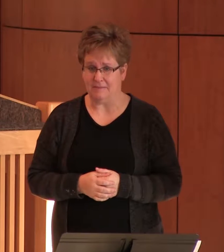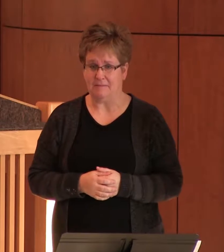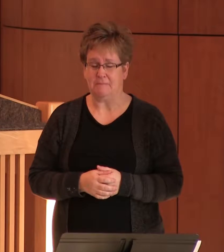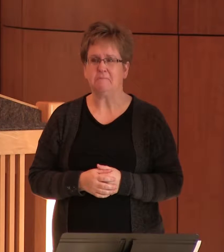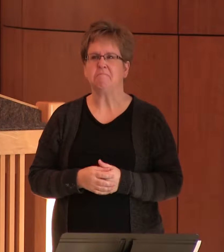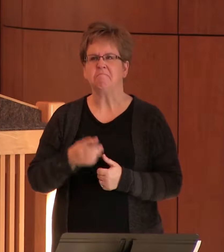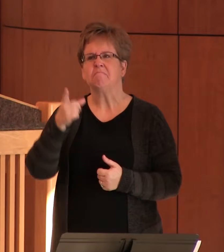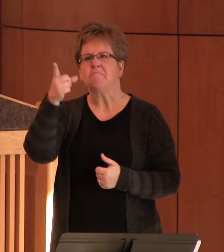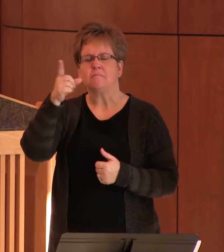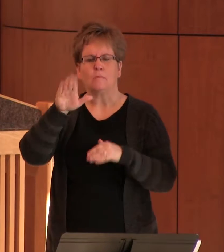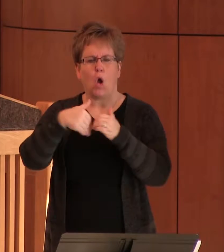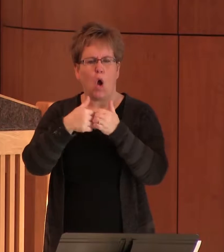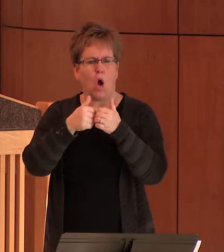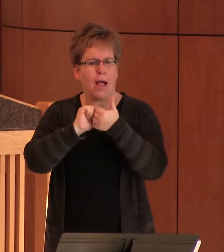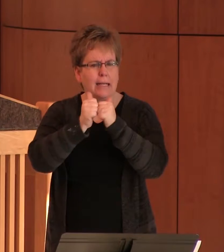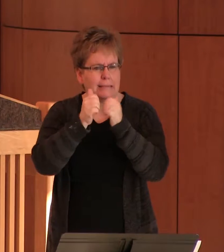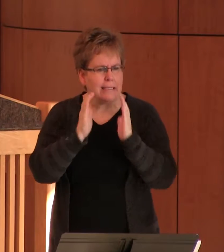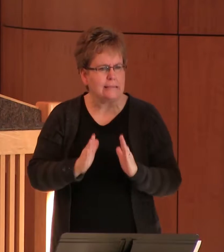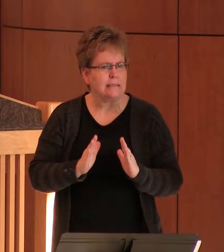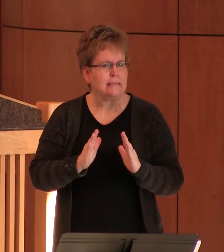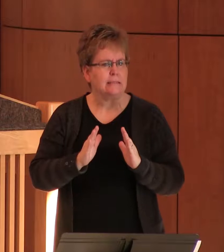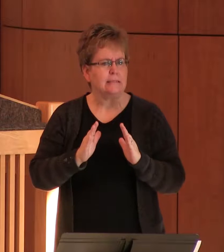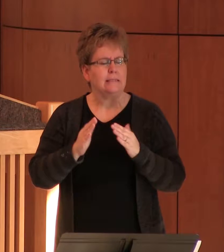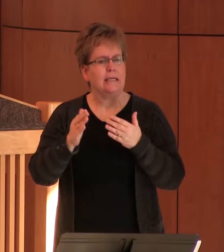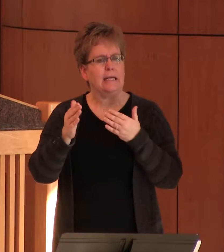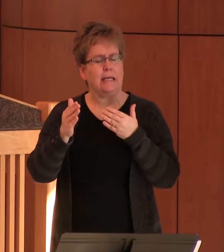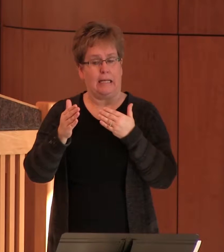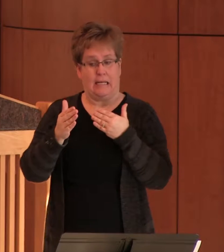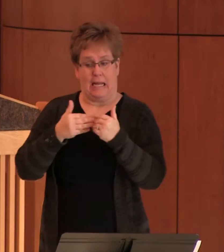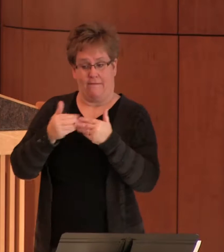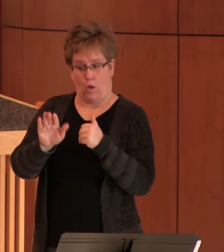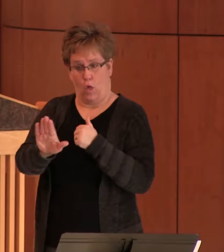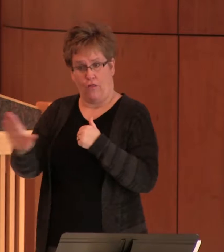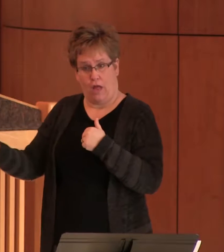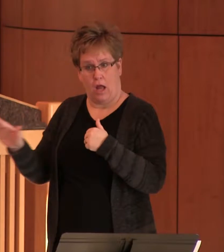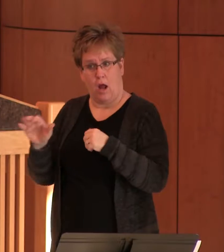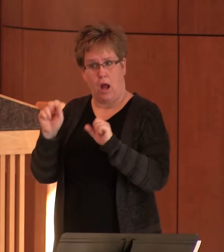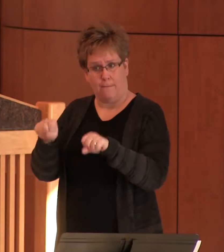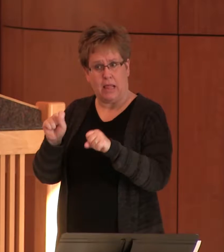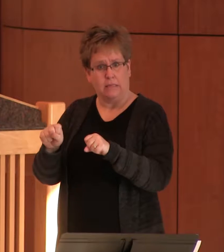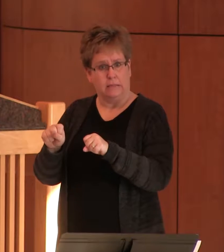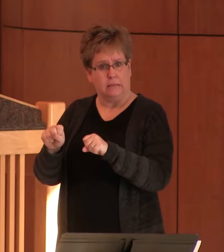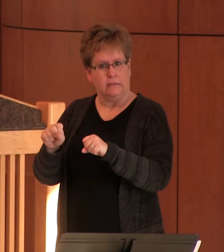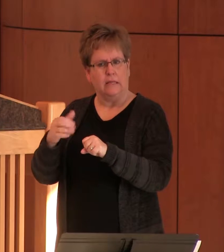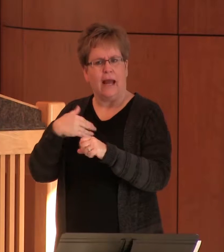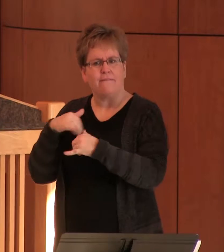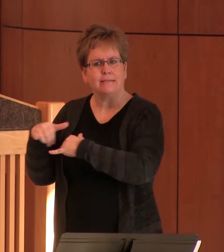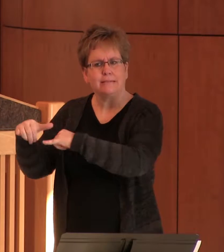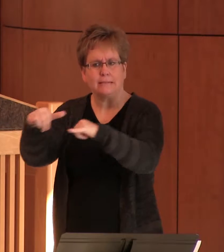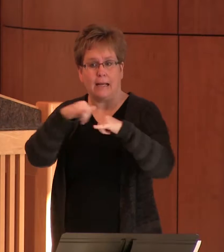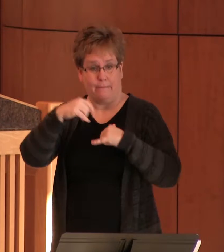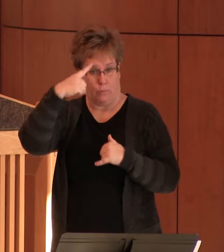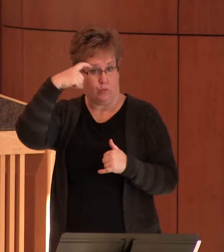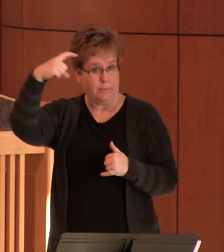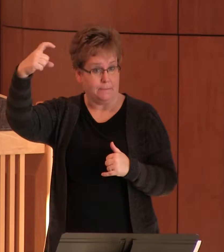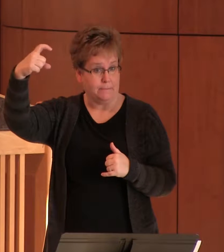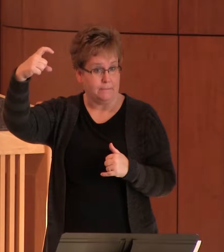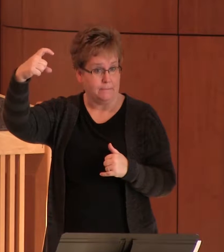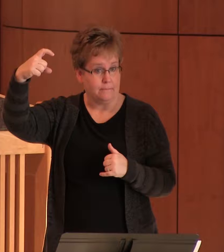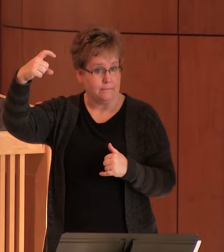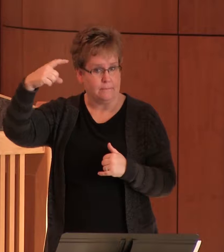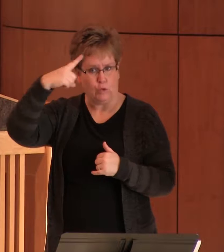But all these contestants, despite their abilities, all share one dream. The dream